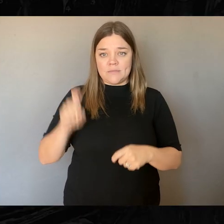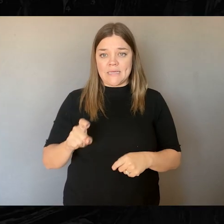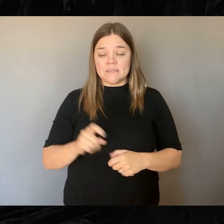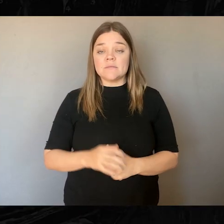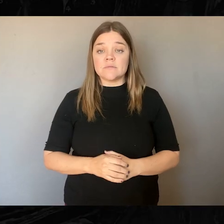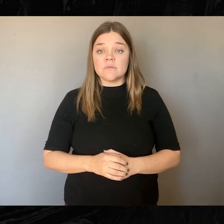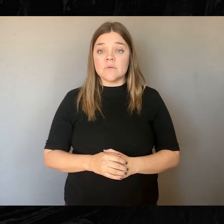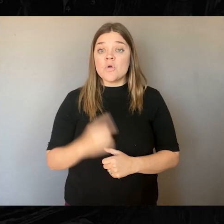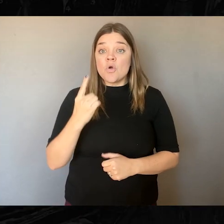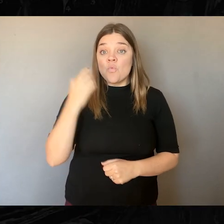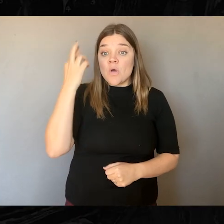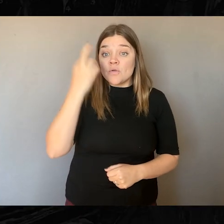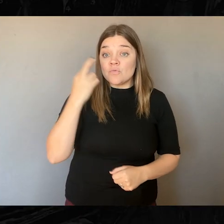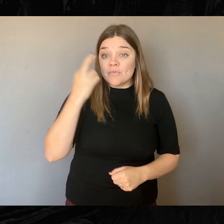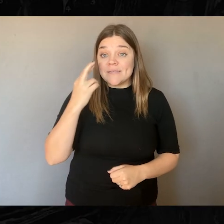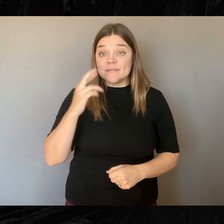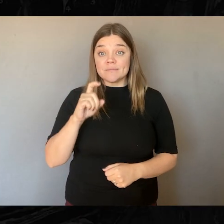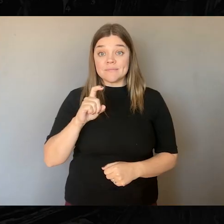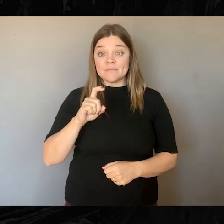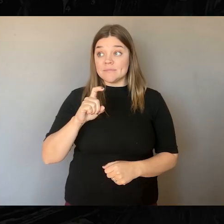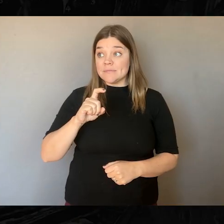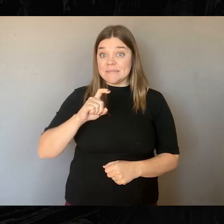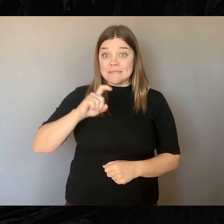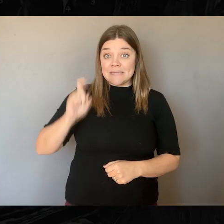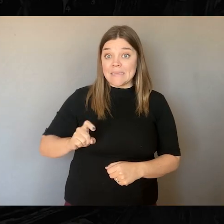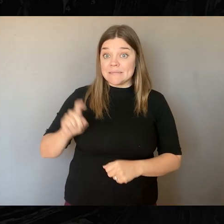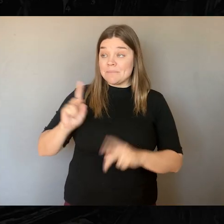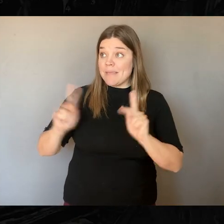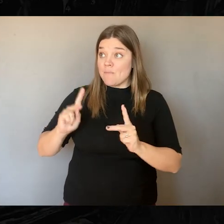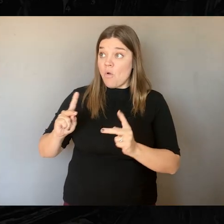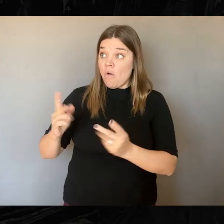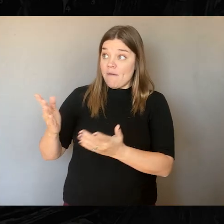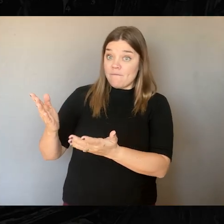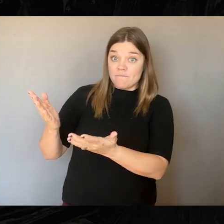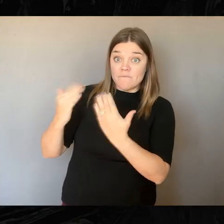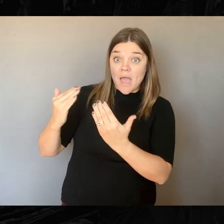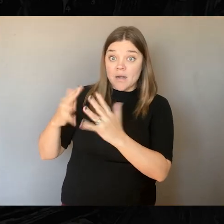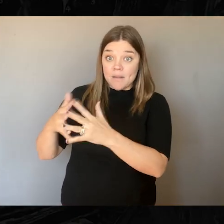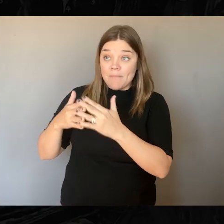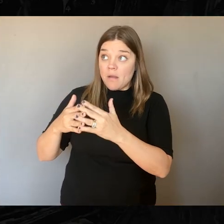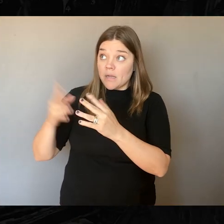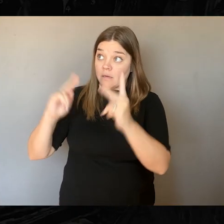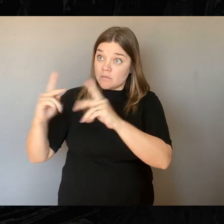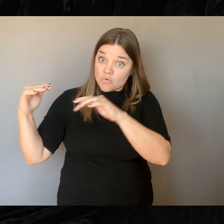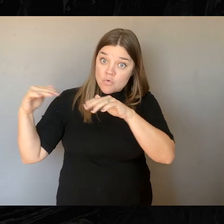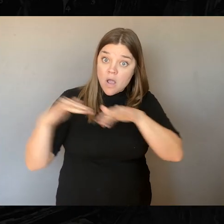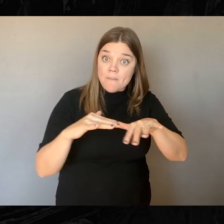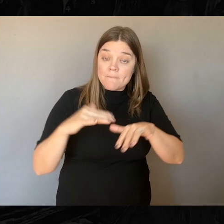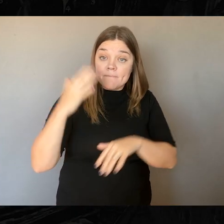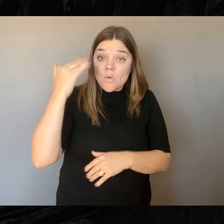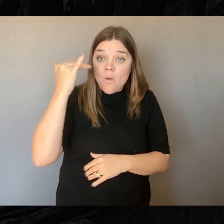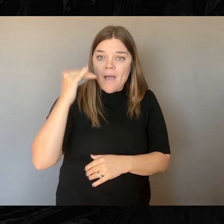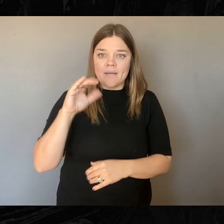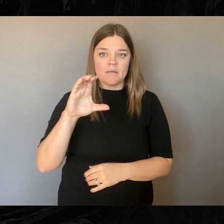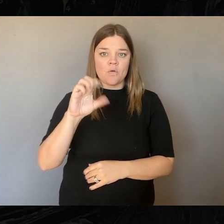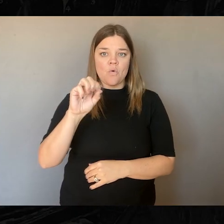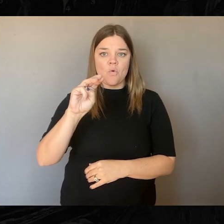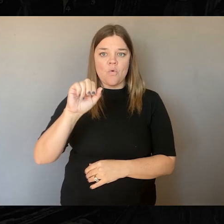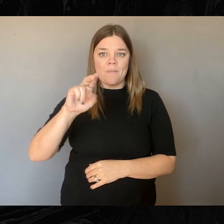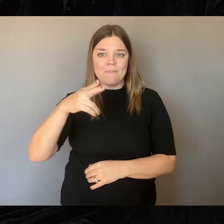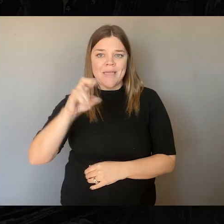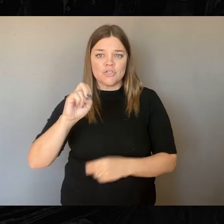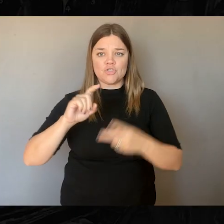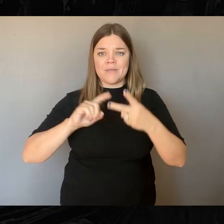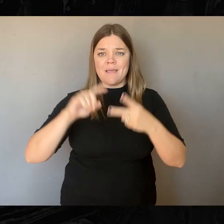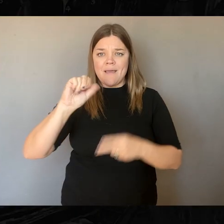major reasons that Mexico had invited American settlers into Texas in the first place was because groups like the Comanches and Apaches had often